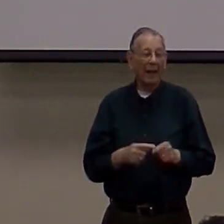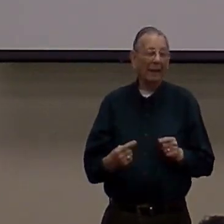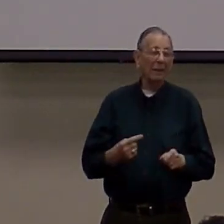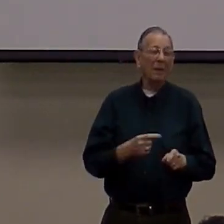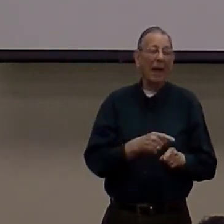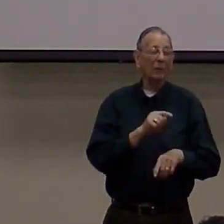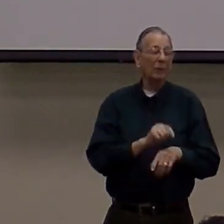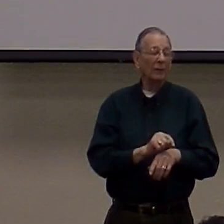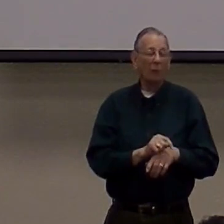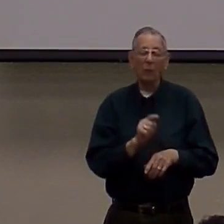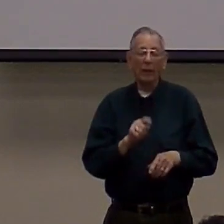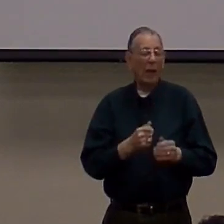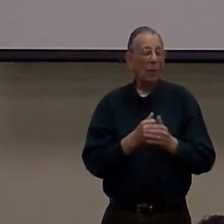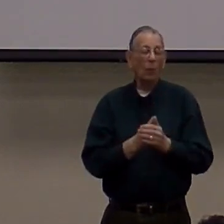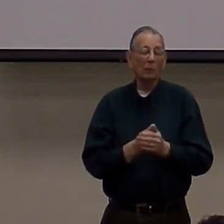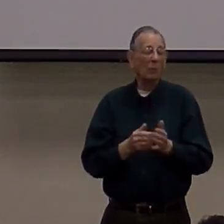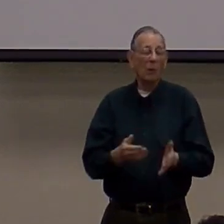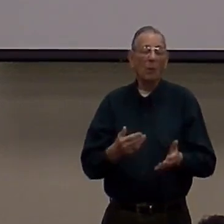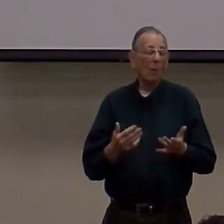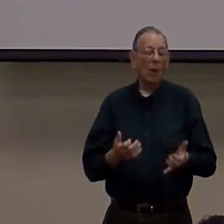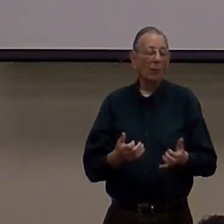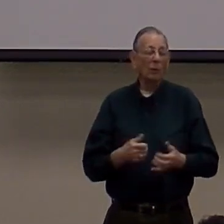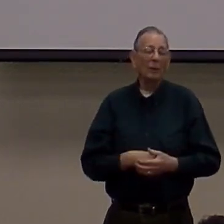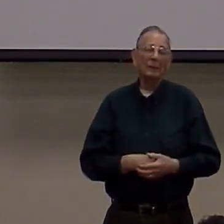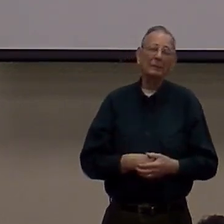our temple. We can't worship the way we want to.